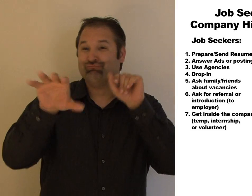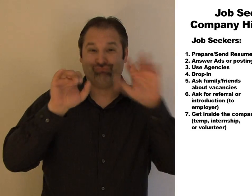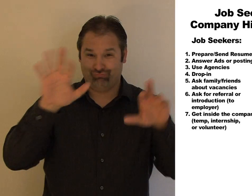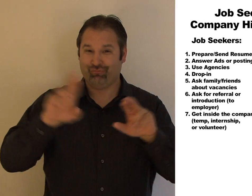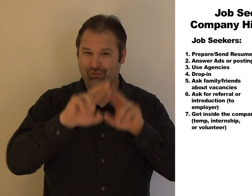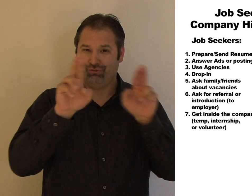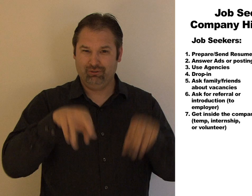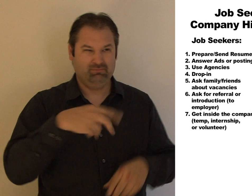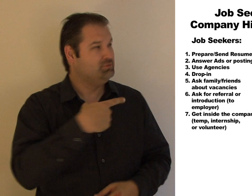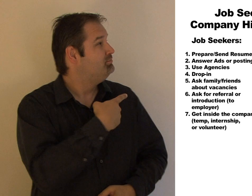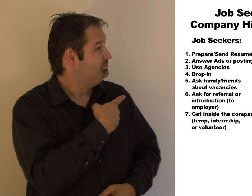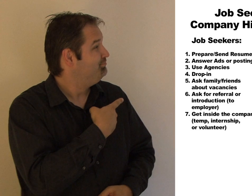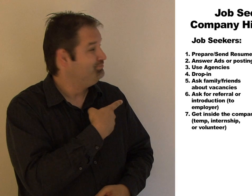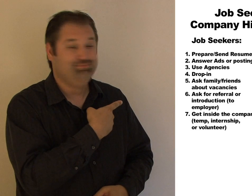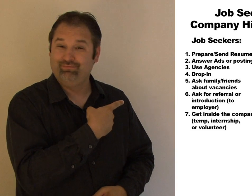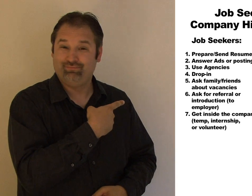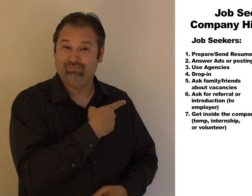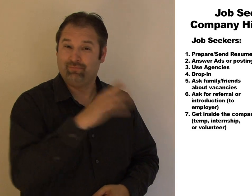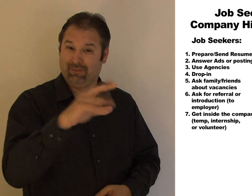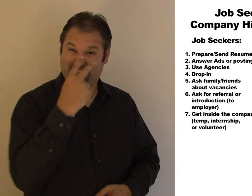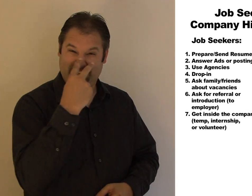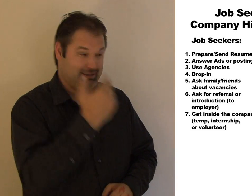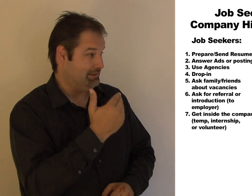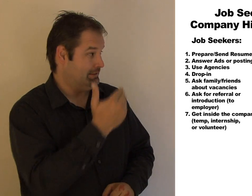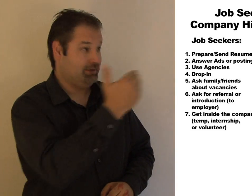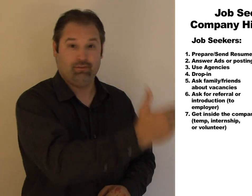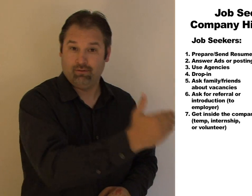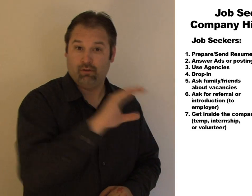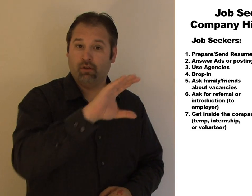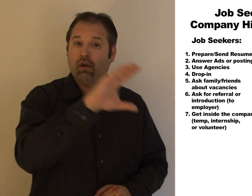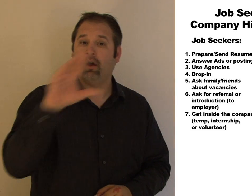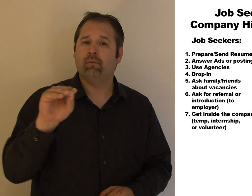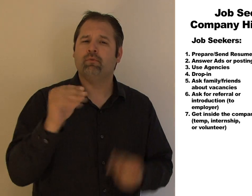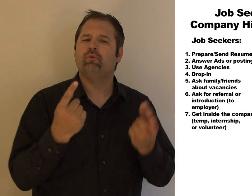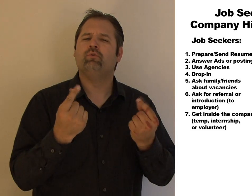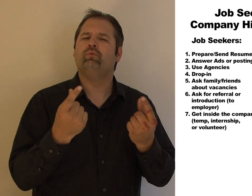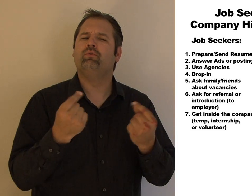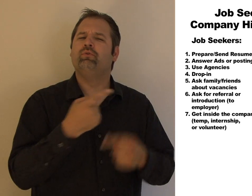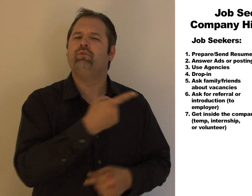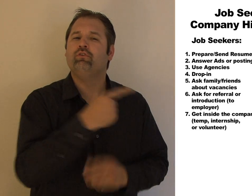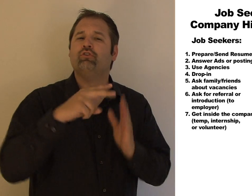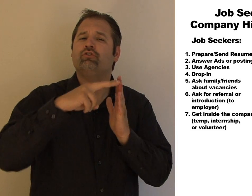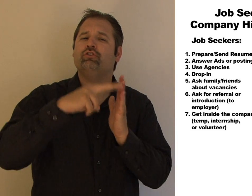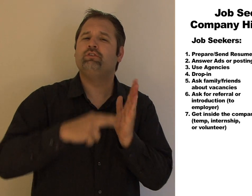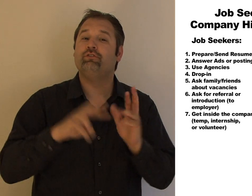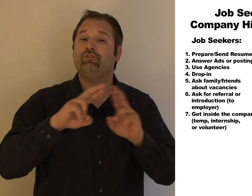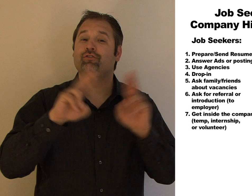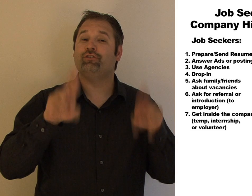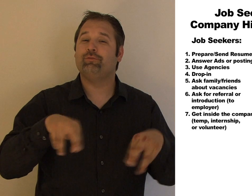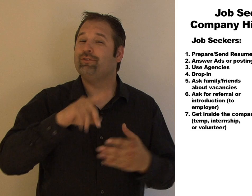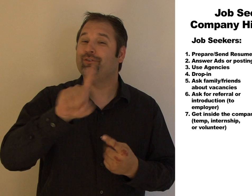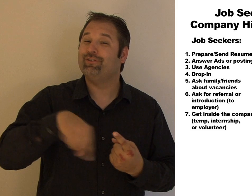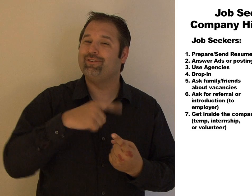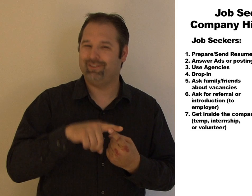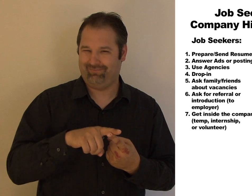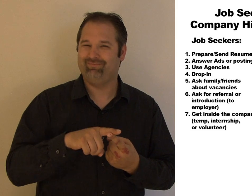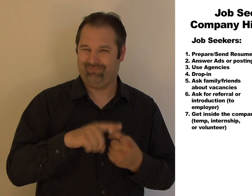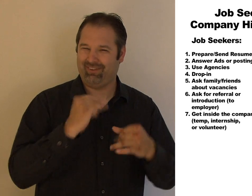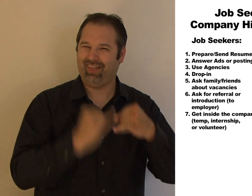resumes, when actually, the employers rank reading resumes as the very last thing they do